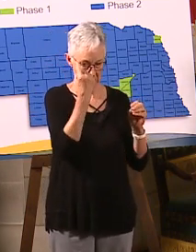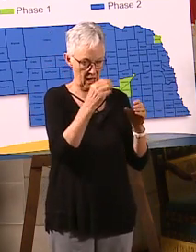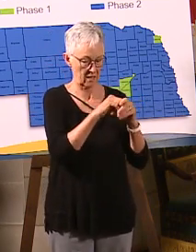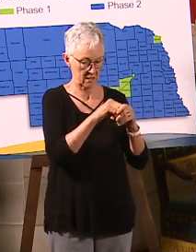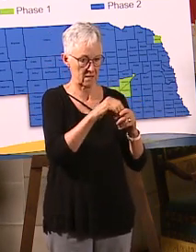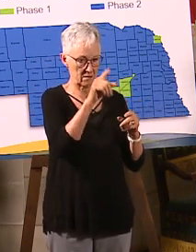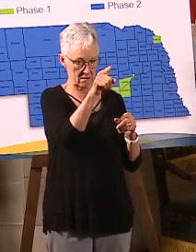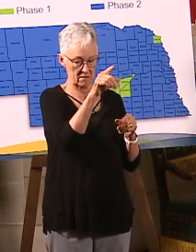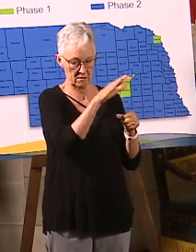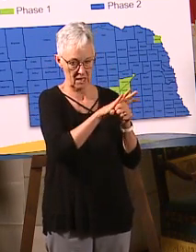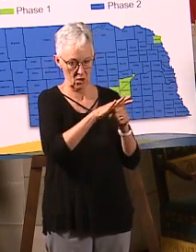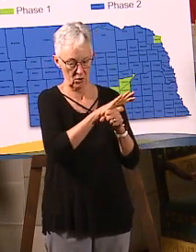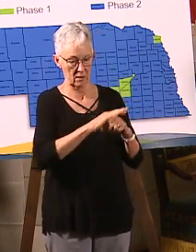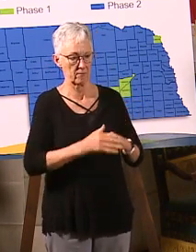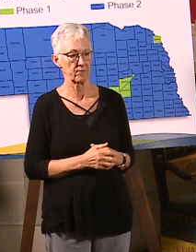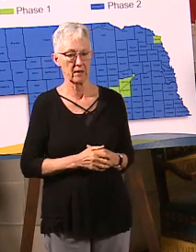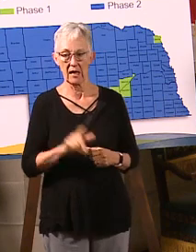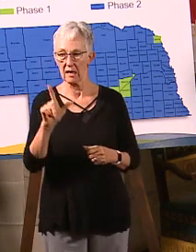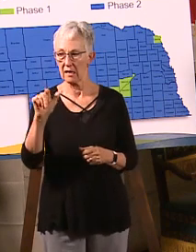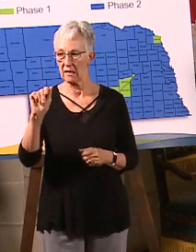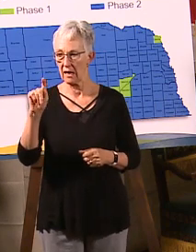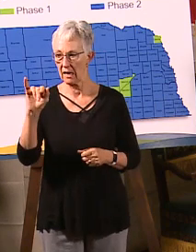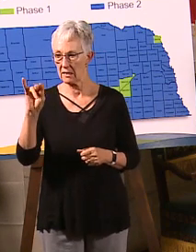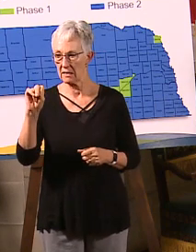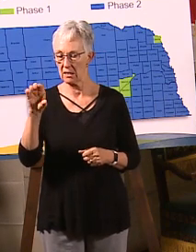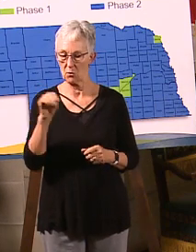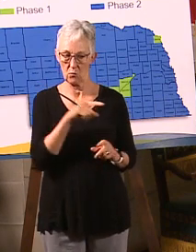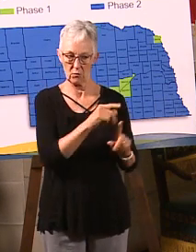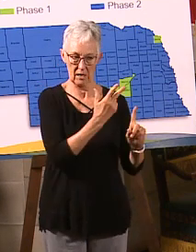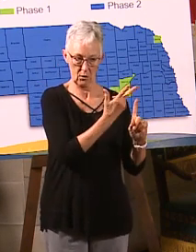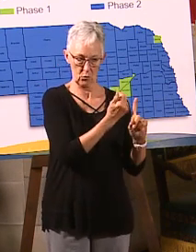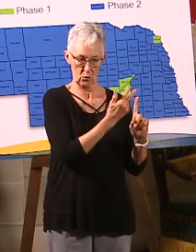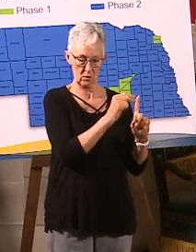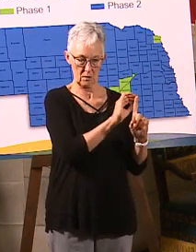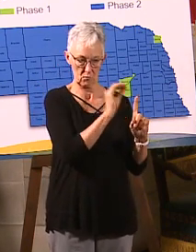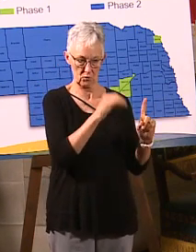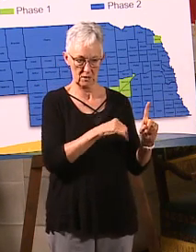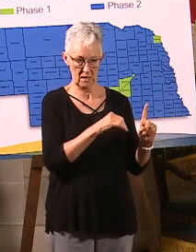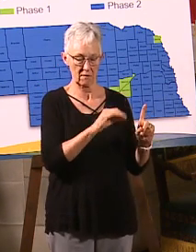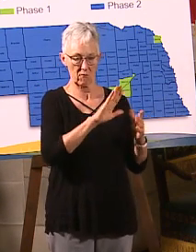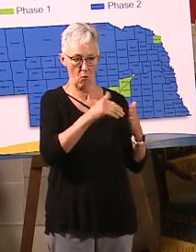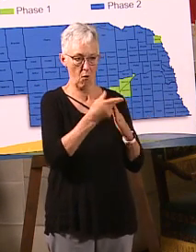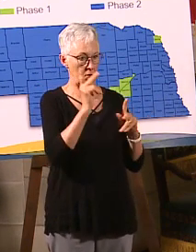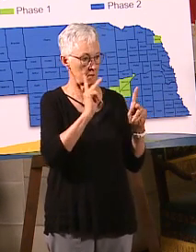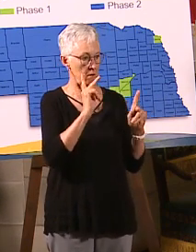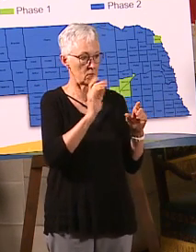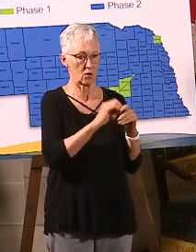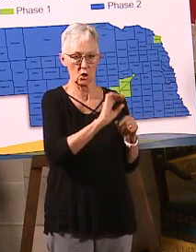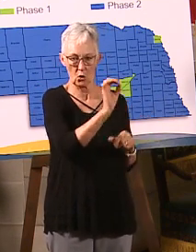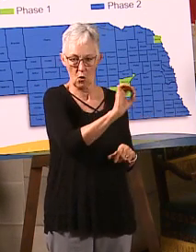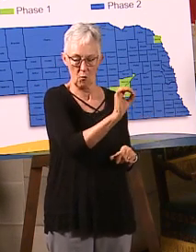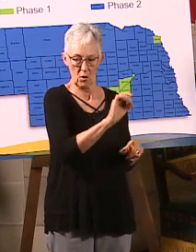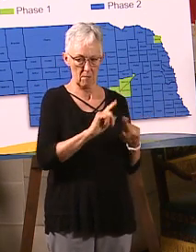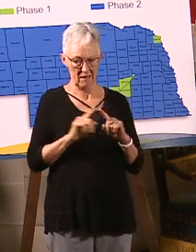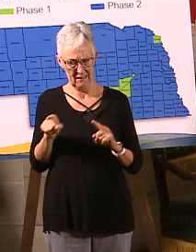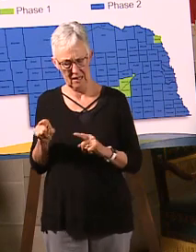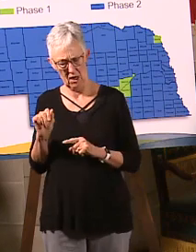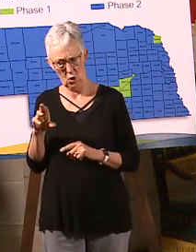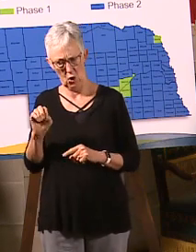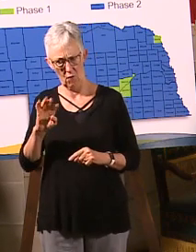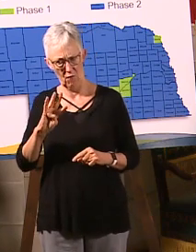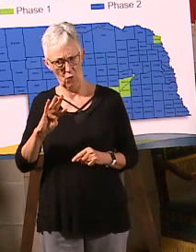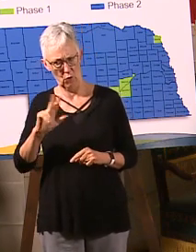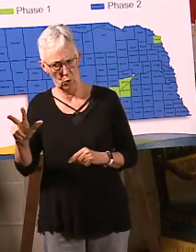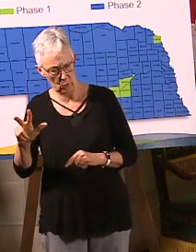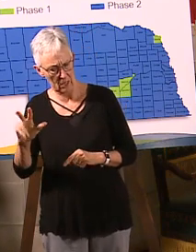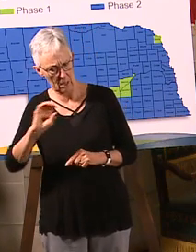is about 13% of the overall population, and they make up 47.3% of all the cases testing positive. So